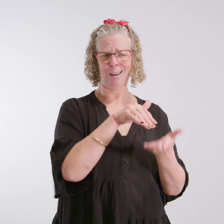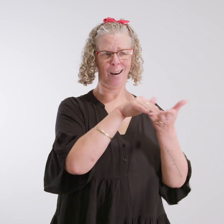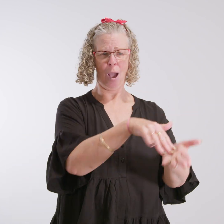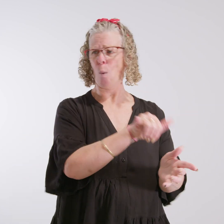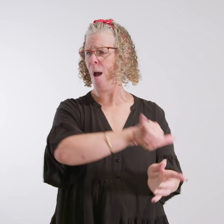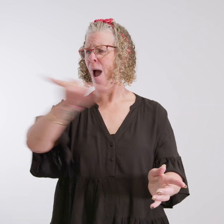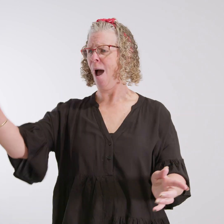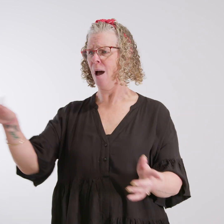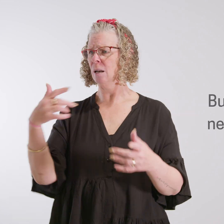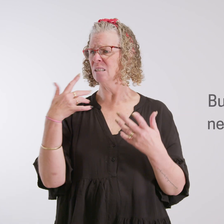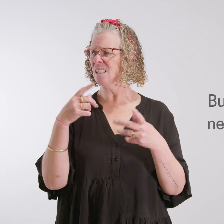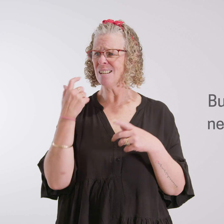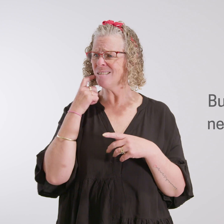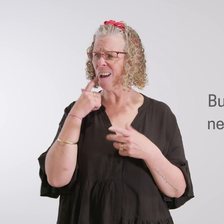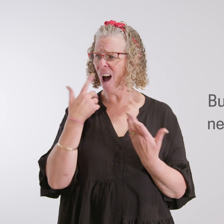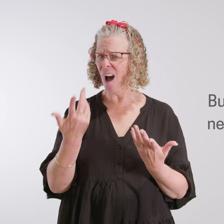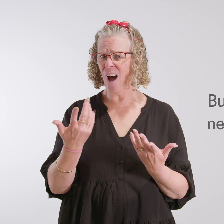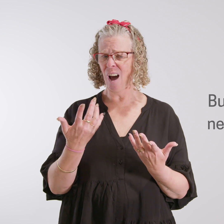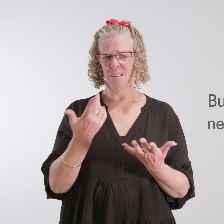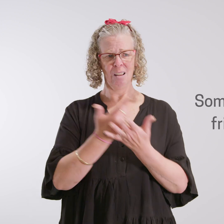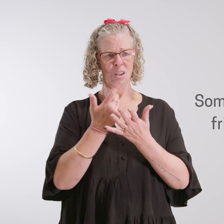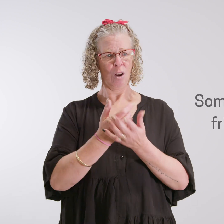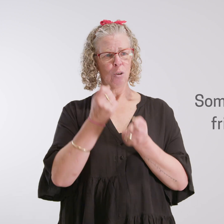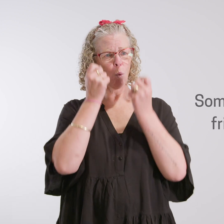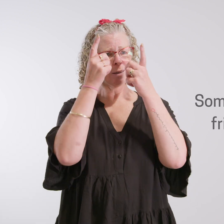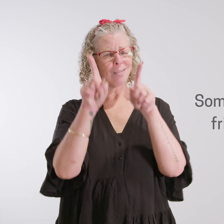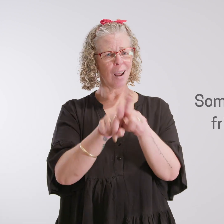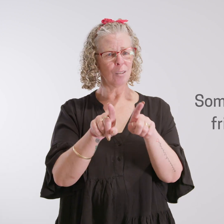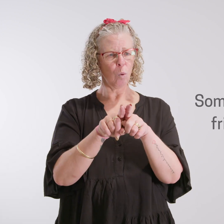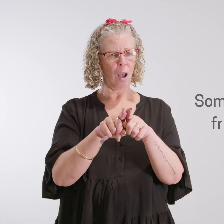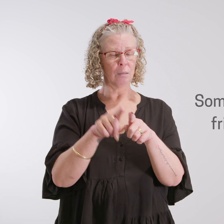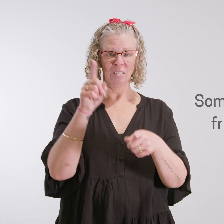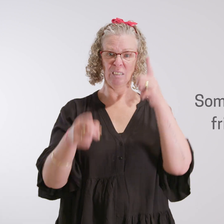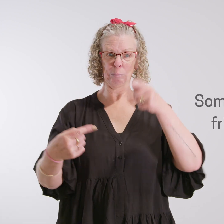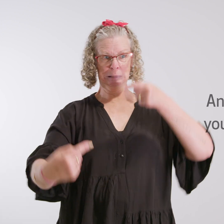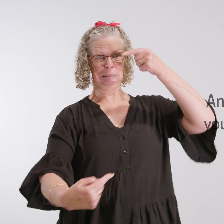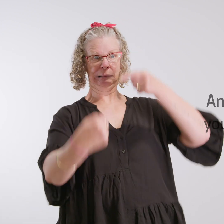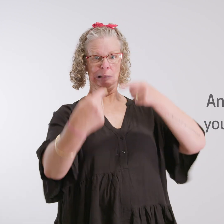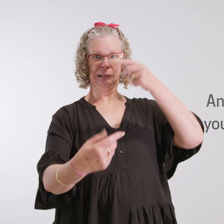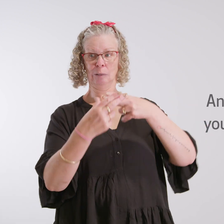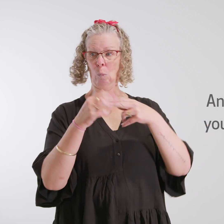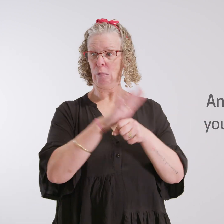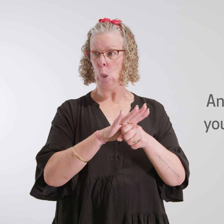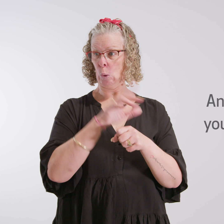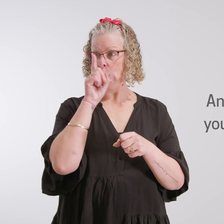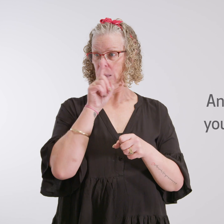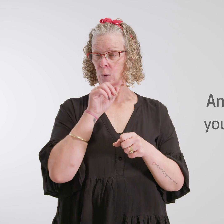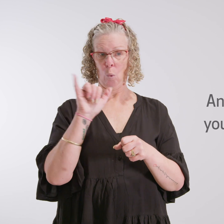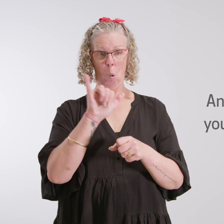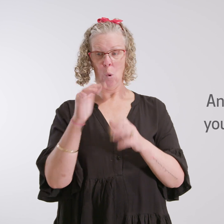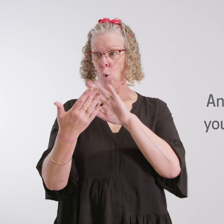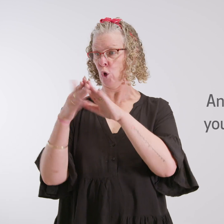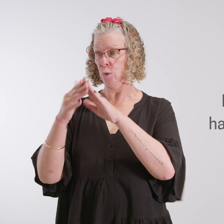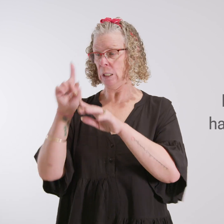speak. But there's a lot you need to understand. Sometimes there's also friction with locals, and it can even be in your own